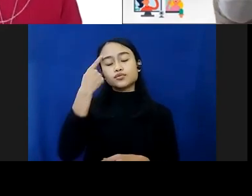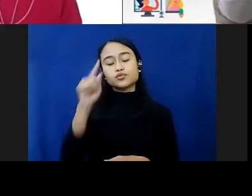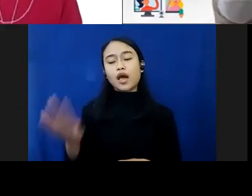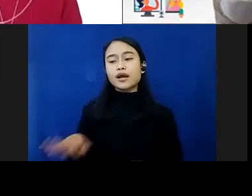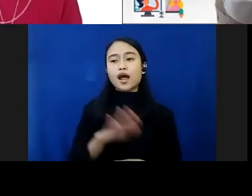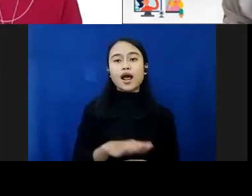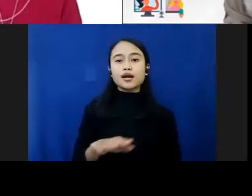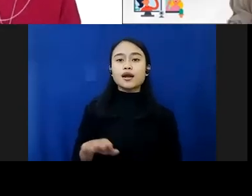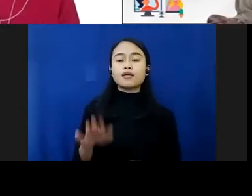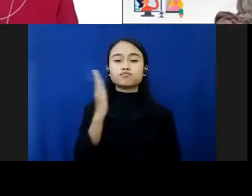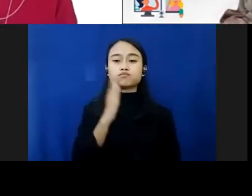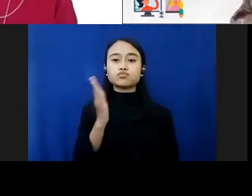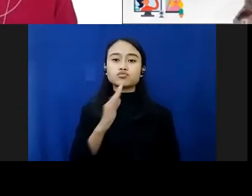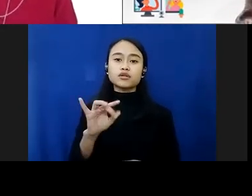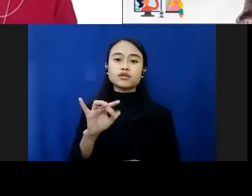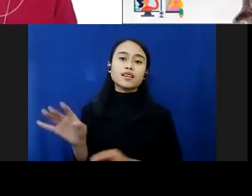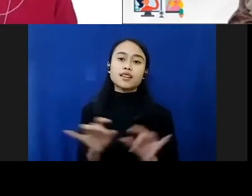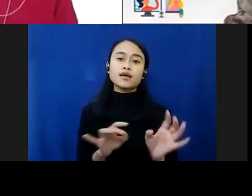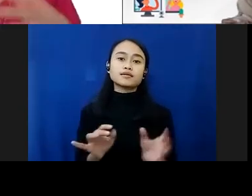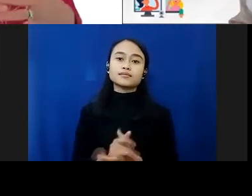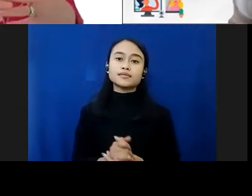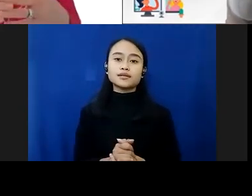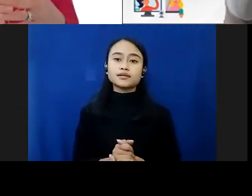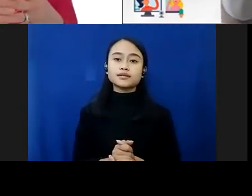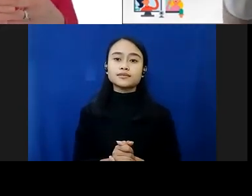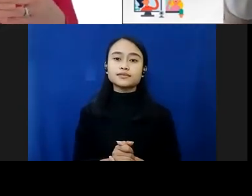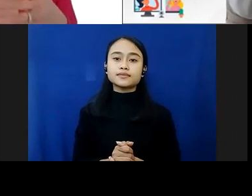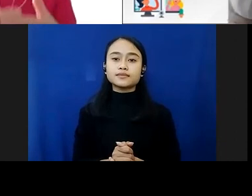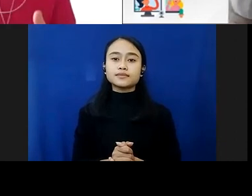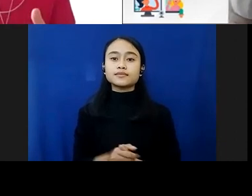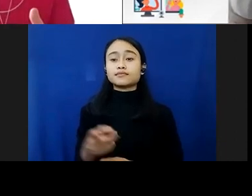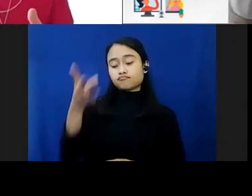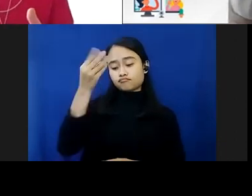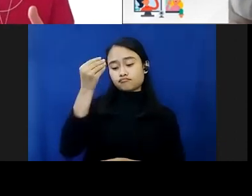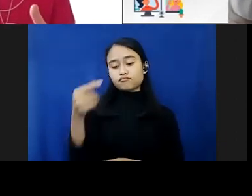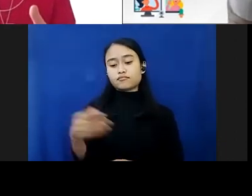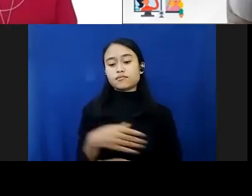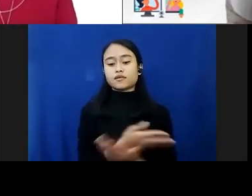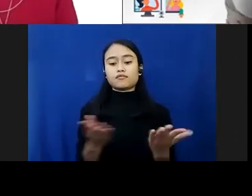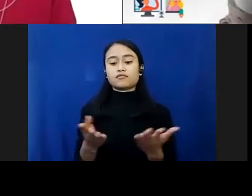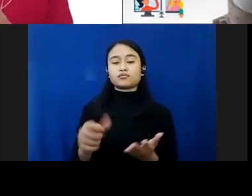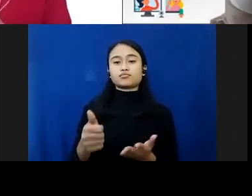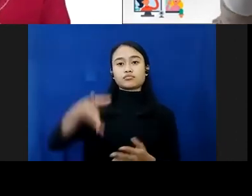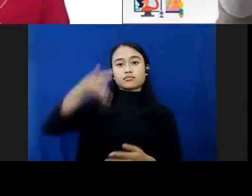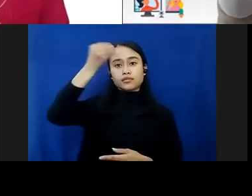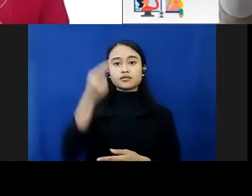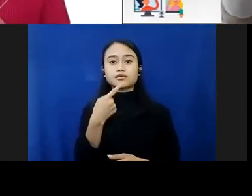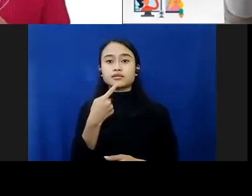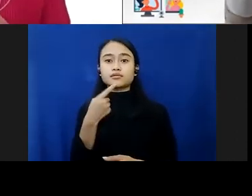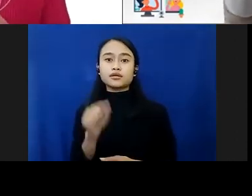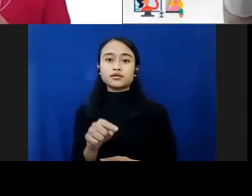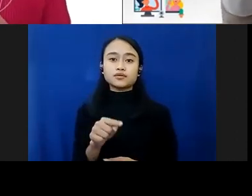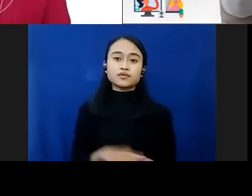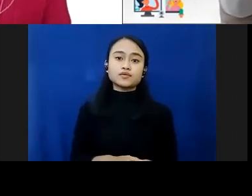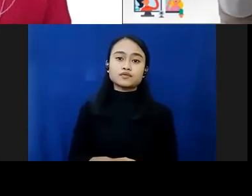particularly living in remote areas where you know everybody lives in the same room perhaps and if adults are having